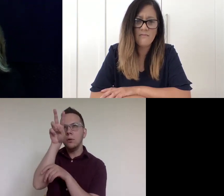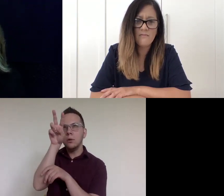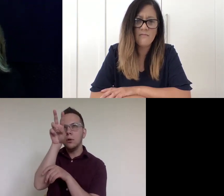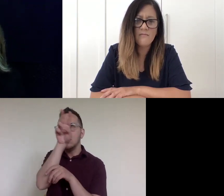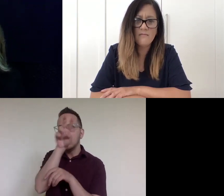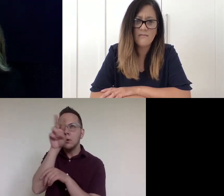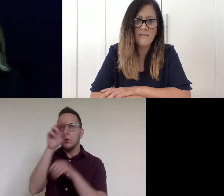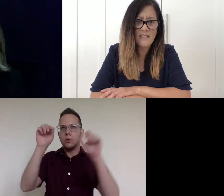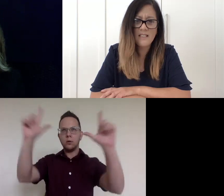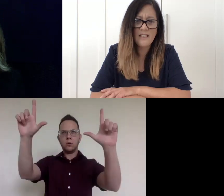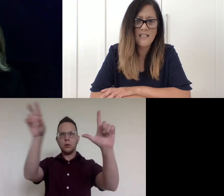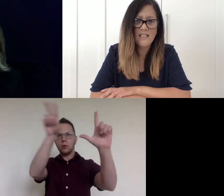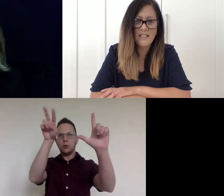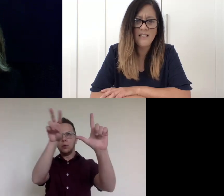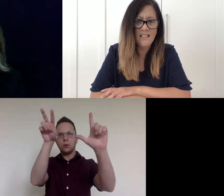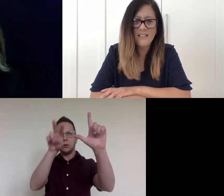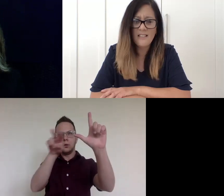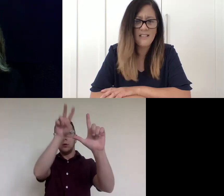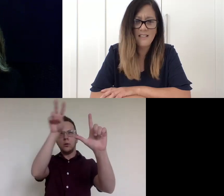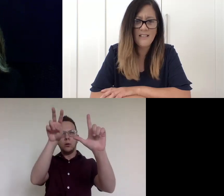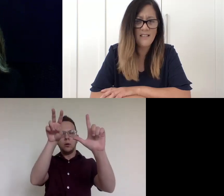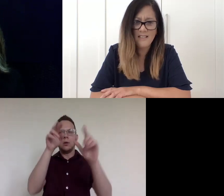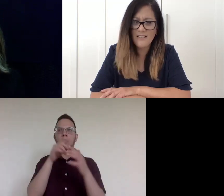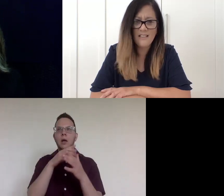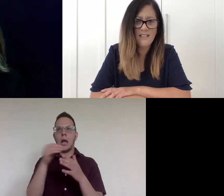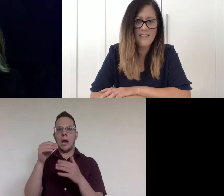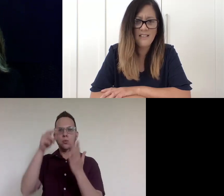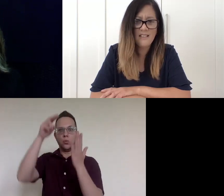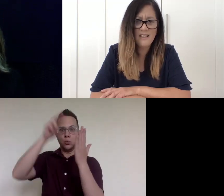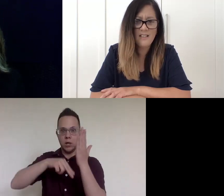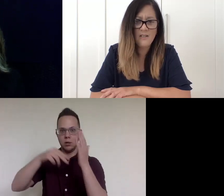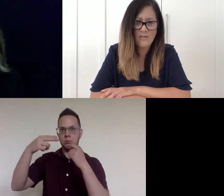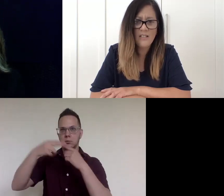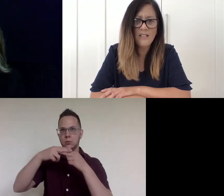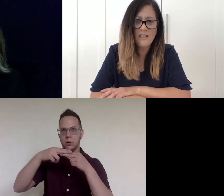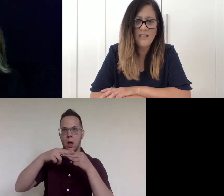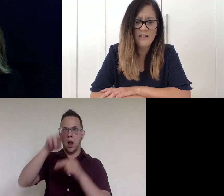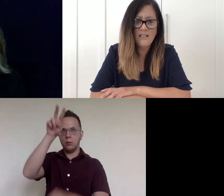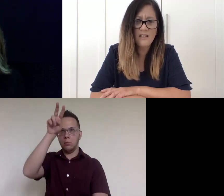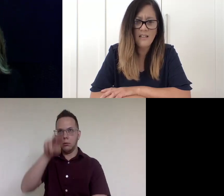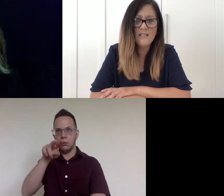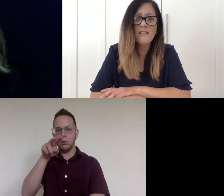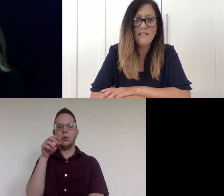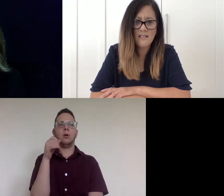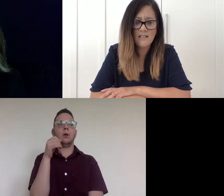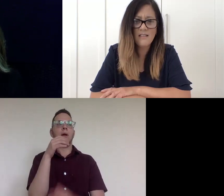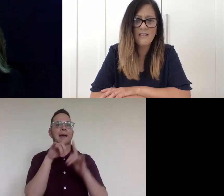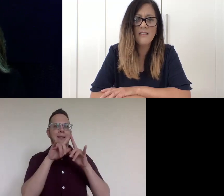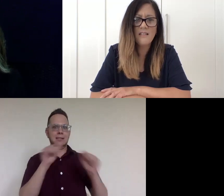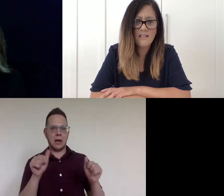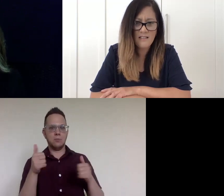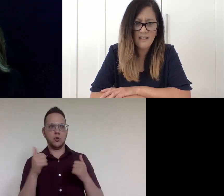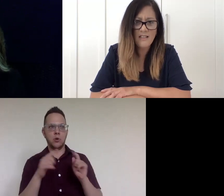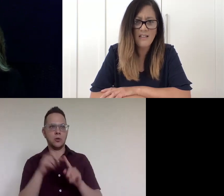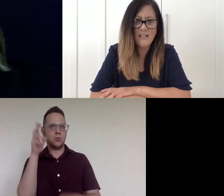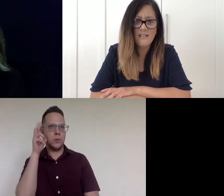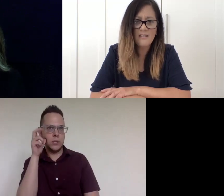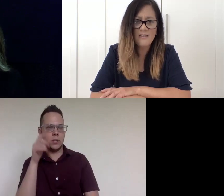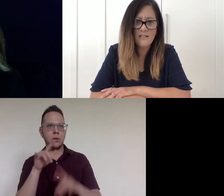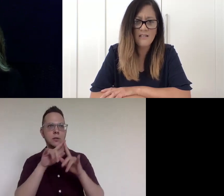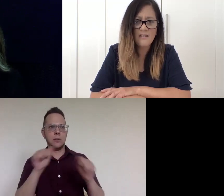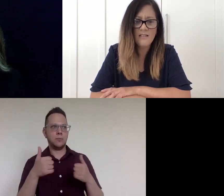been meaningful access. But what I would try to do is look at the slide and then read the slide at the same